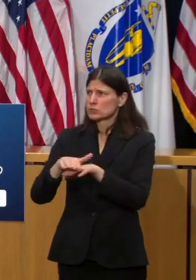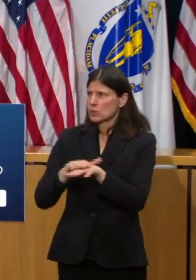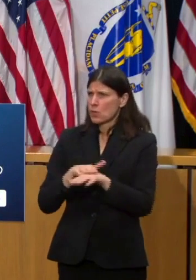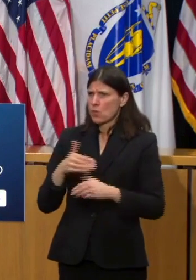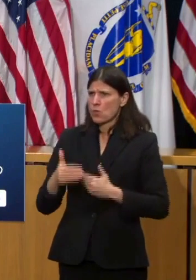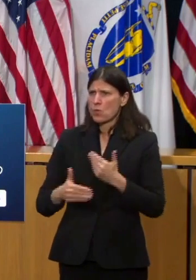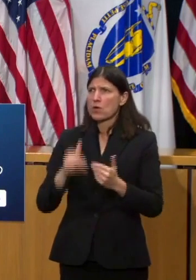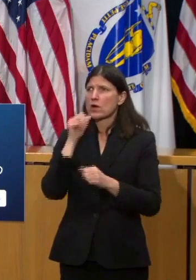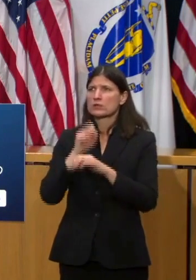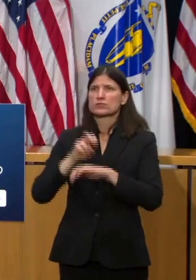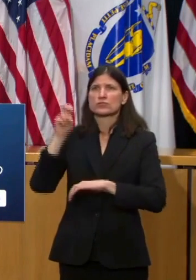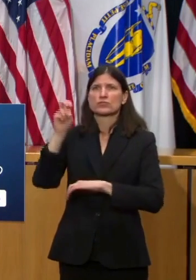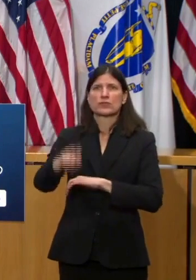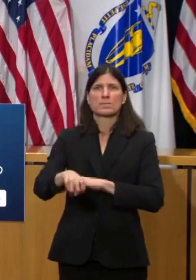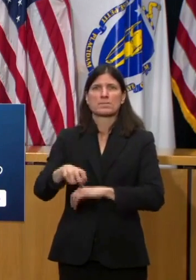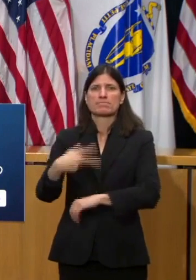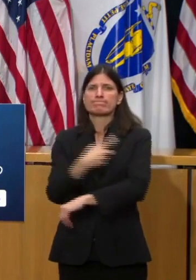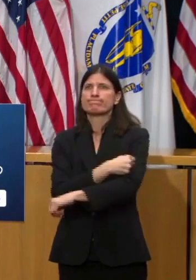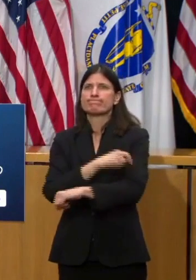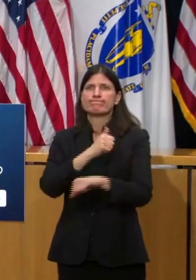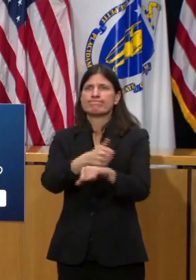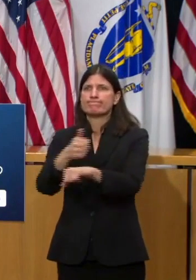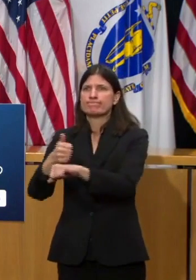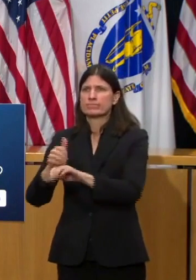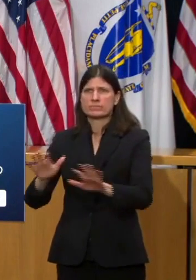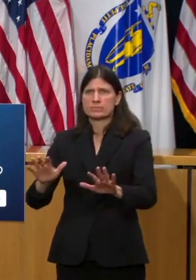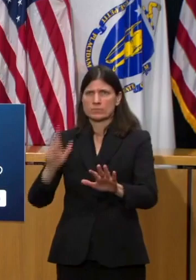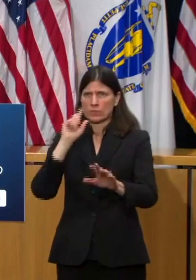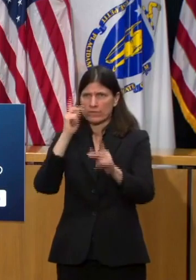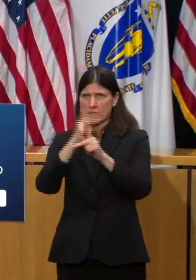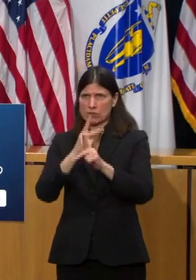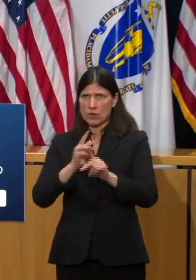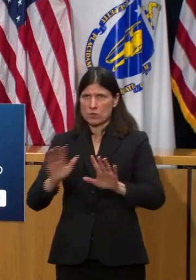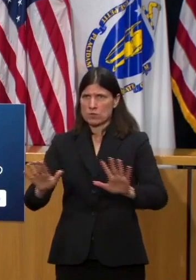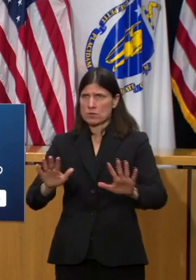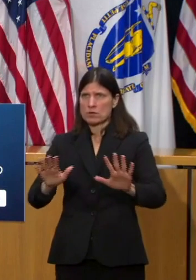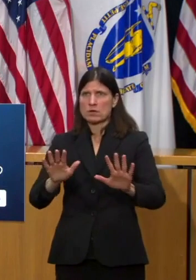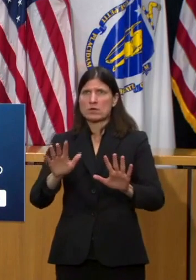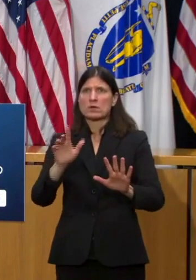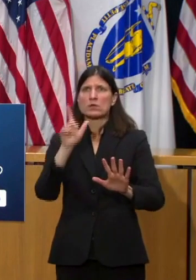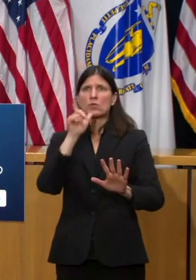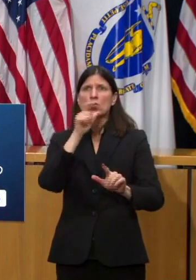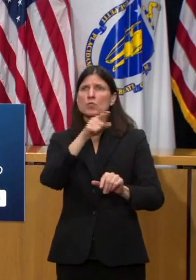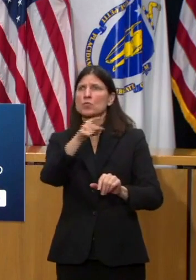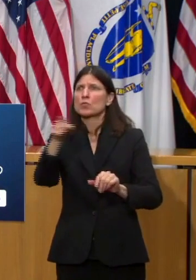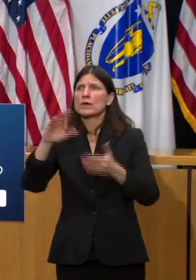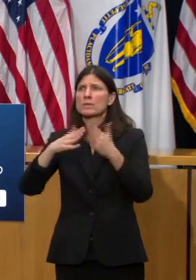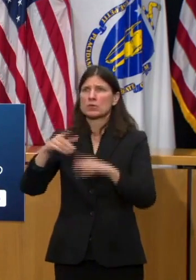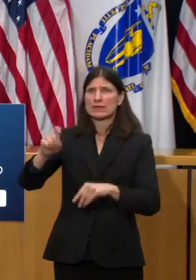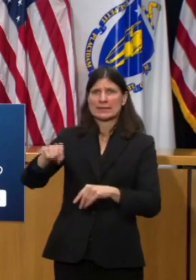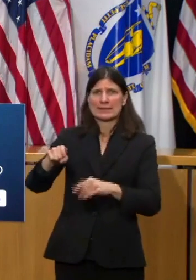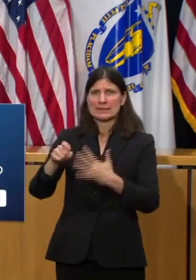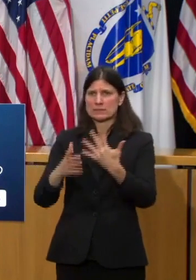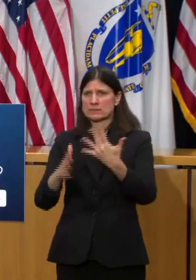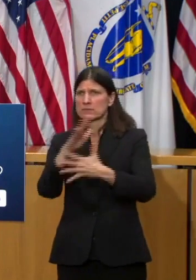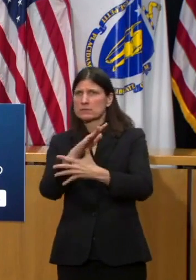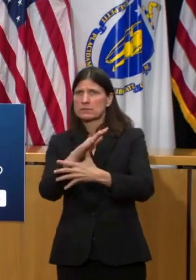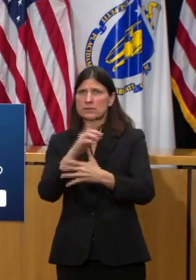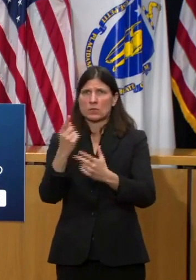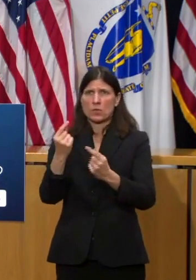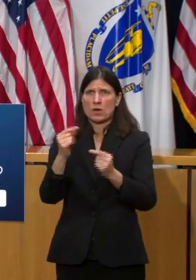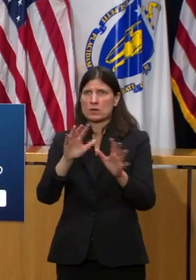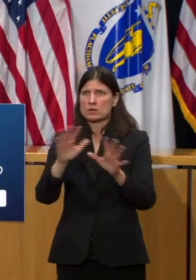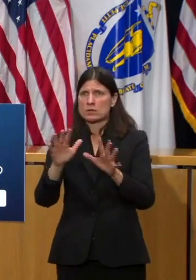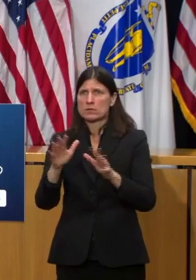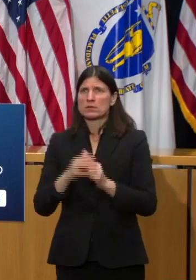populations. I mean, I can get plenty of people from the mental health and developmental disability and homeless community